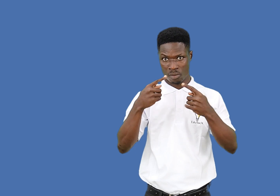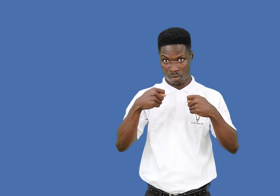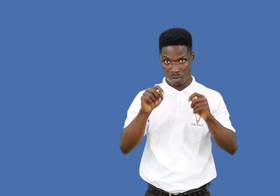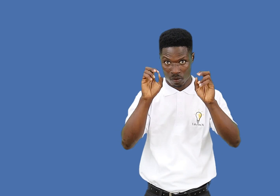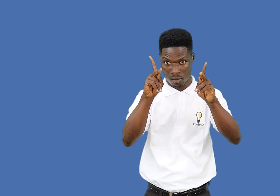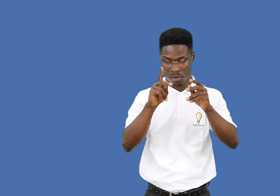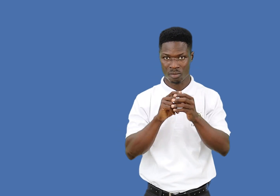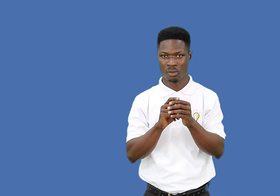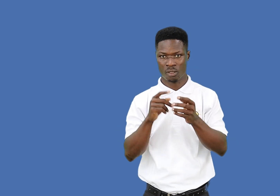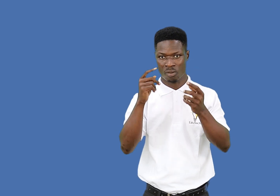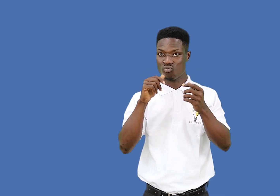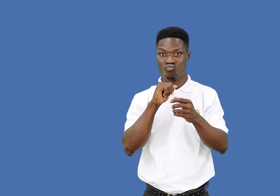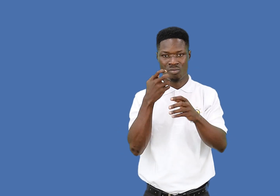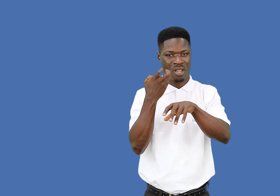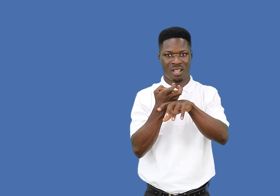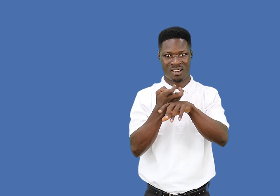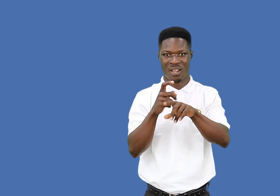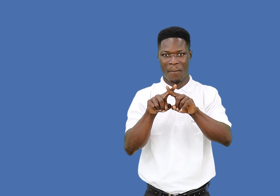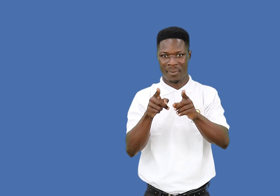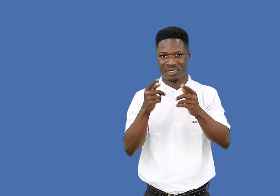remember all of this.